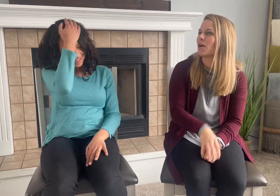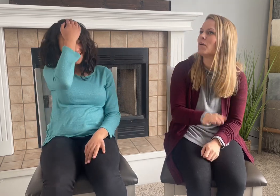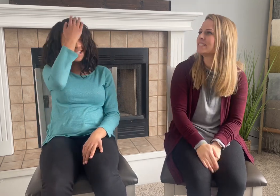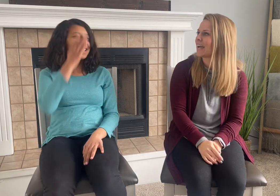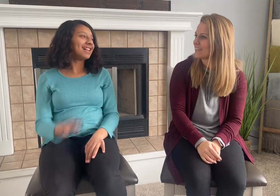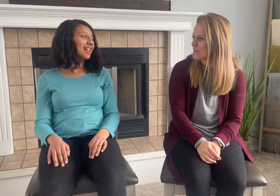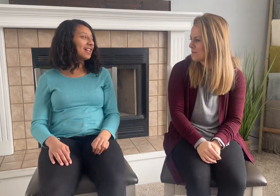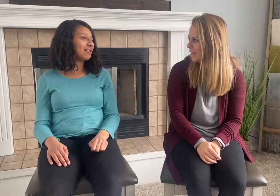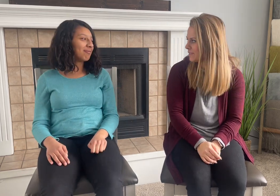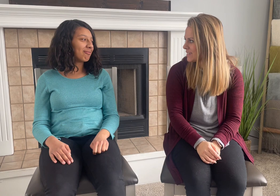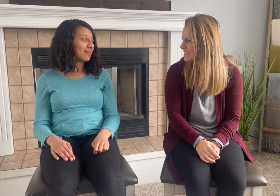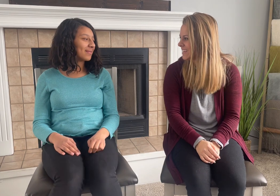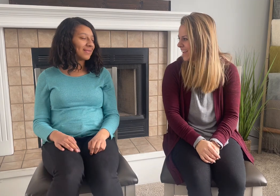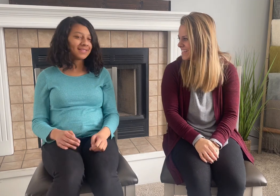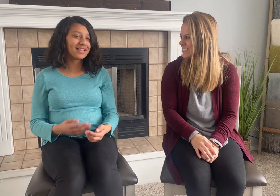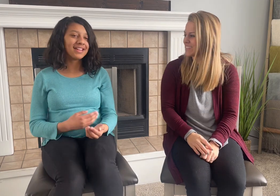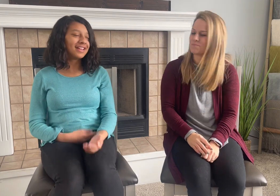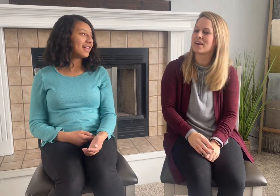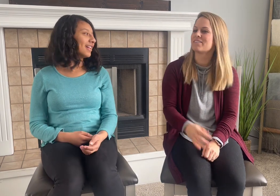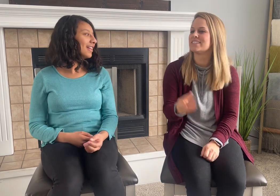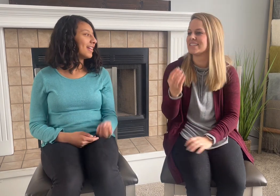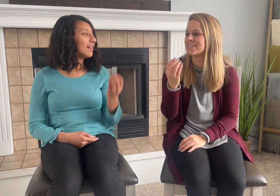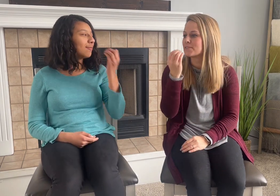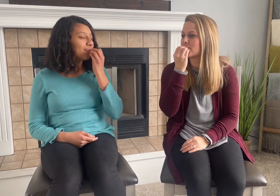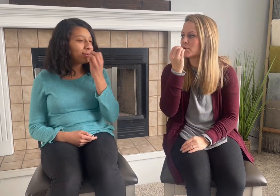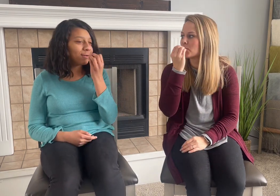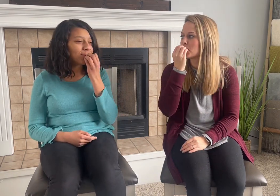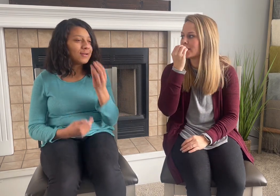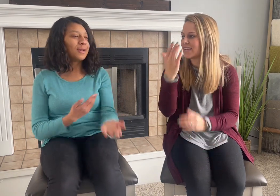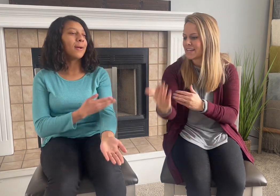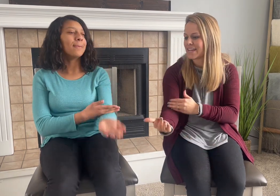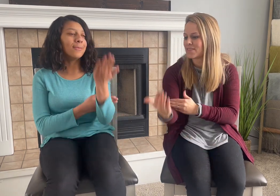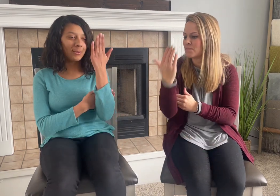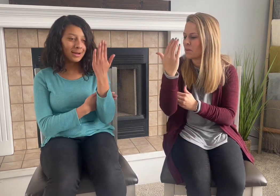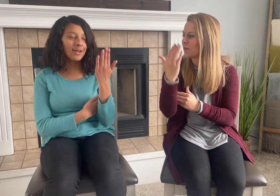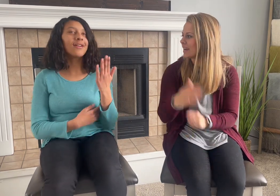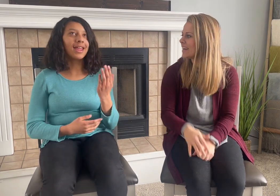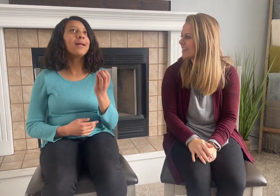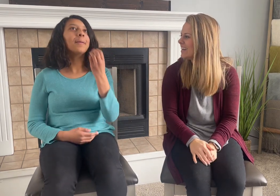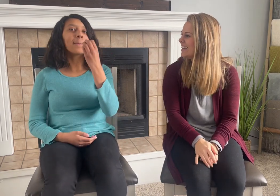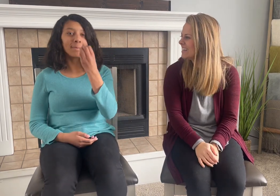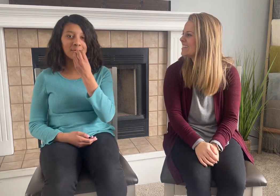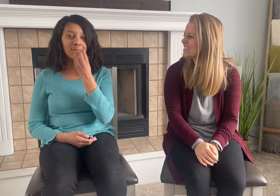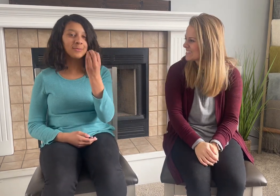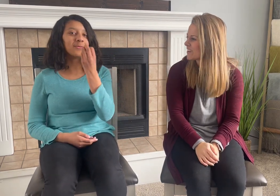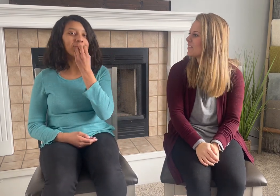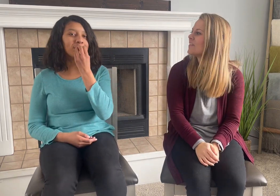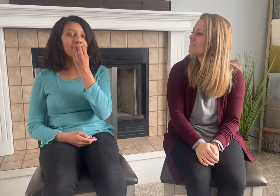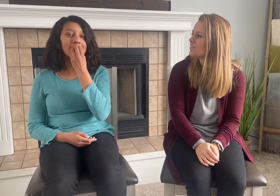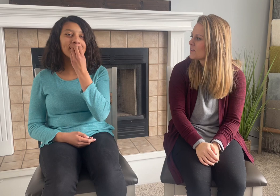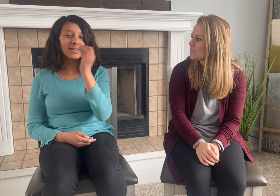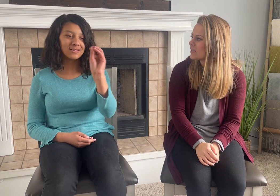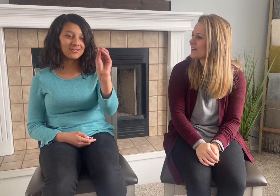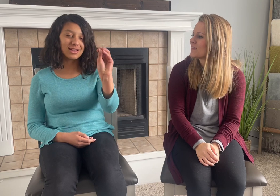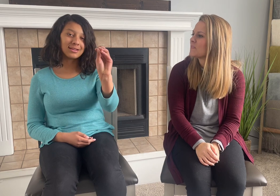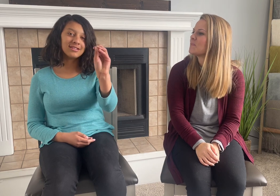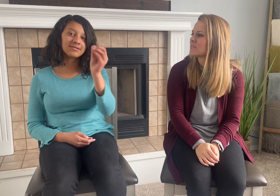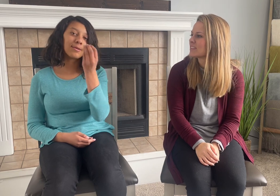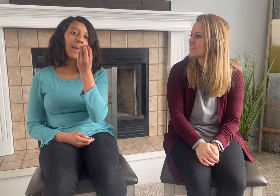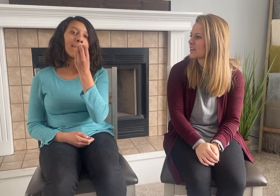So I always sign that backwards. Yes. So breakfast is food in the morning. So food. So you're